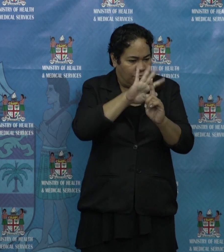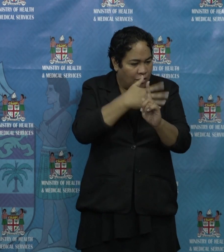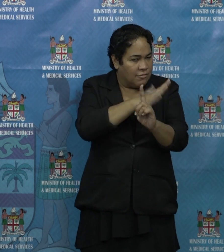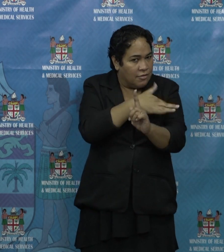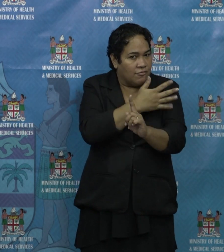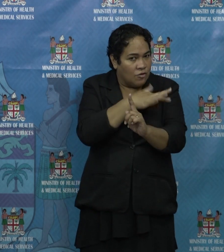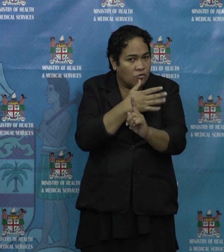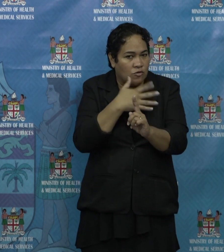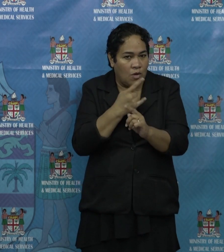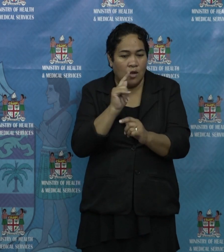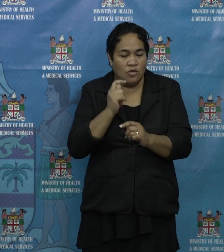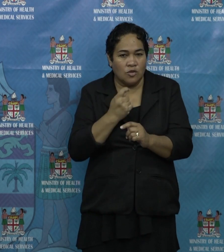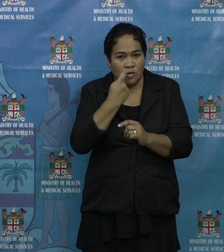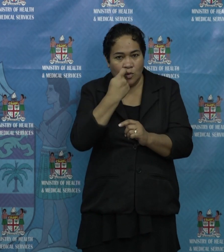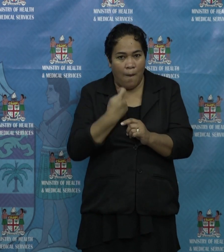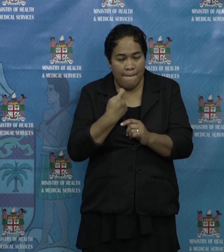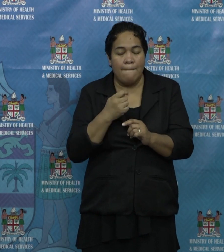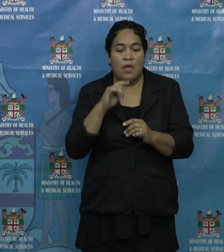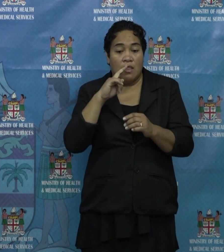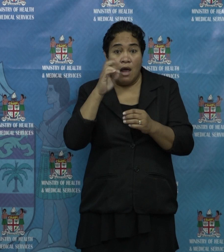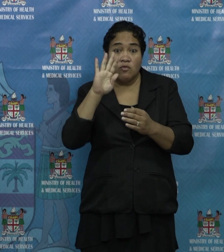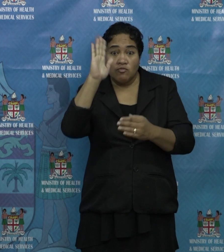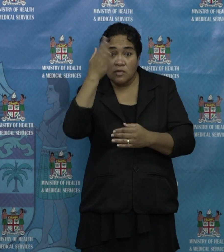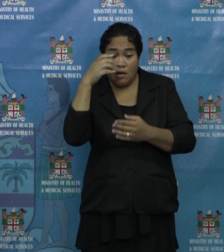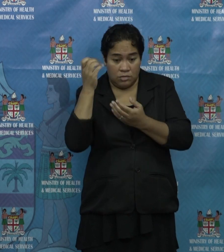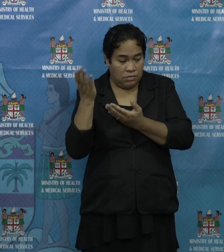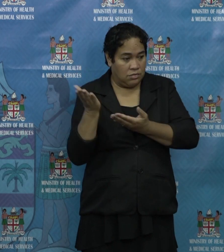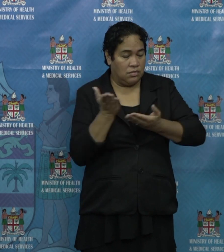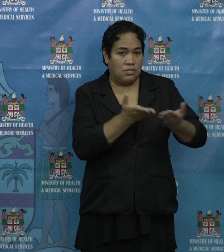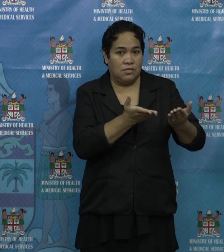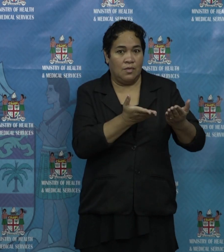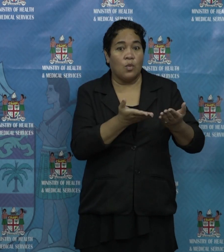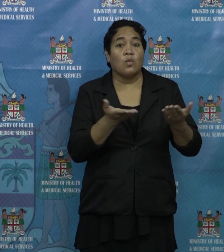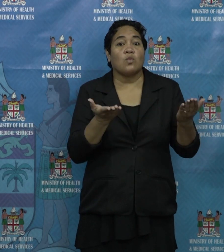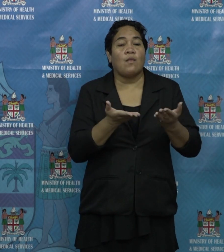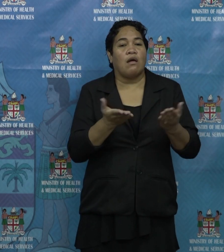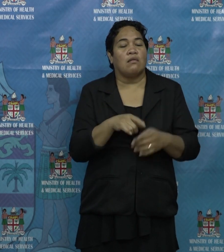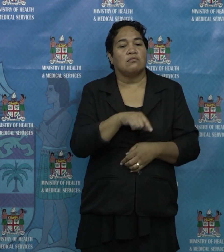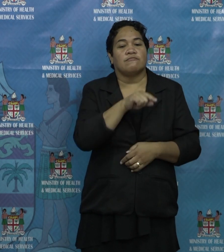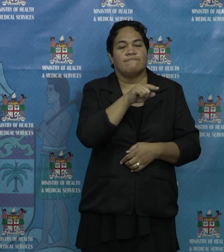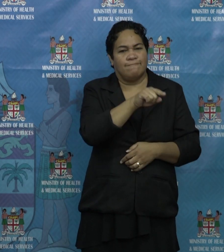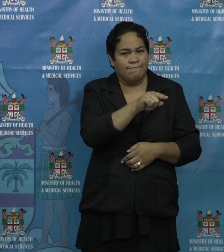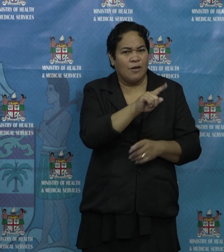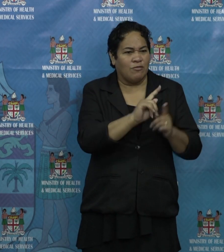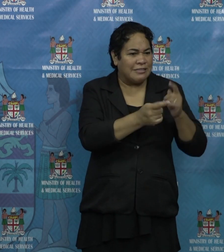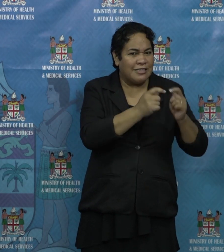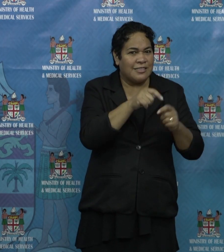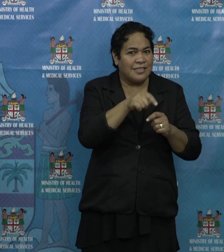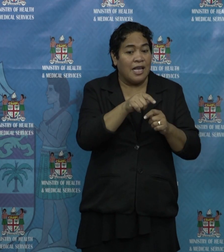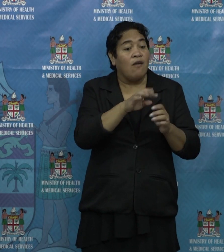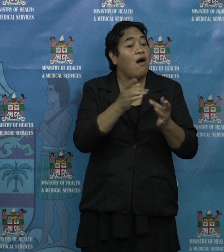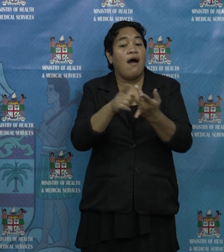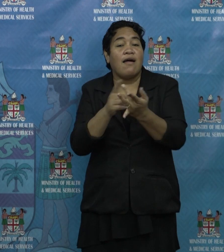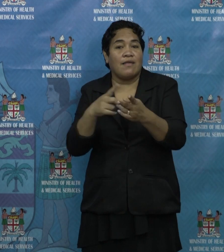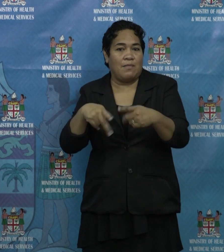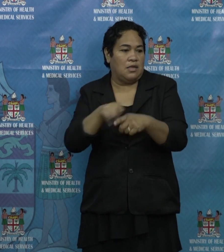repeat. These swab results will go for processing at our operational testing sites until the Fiji CDC is